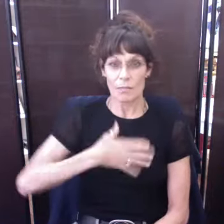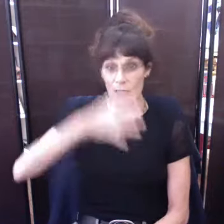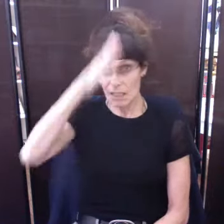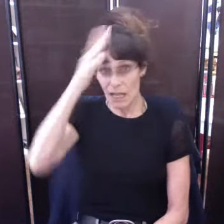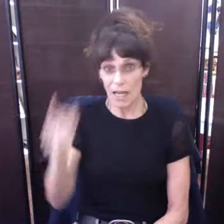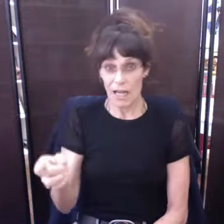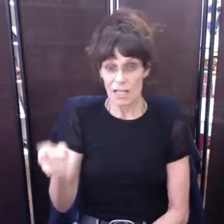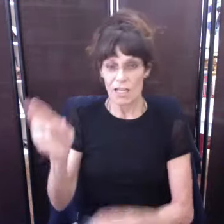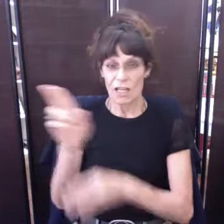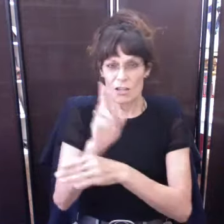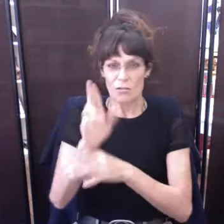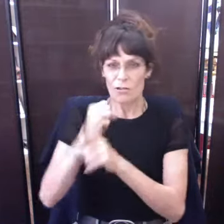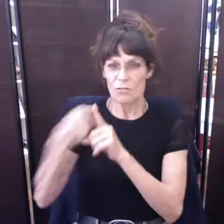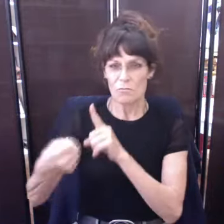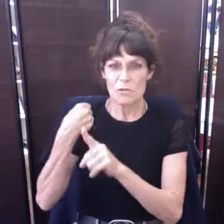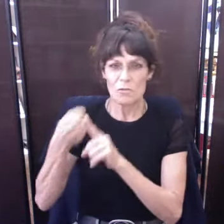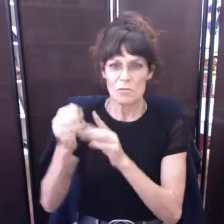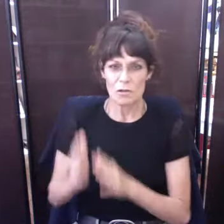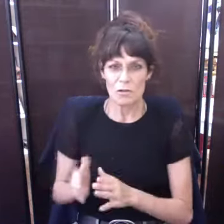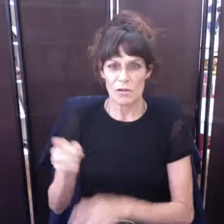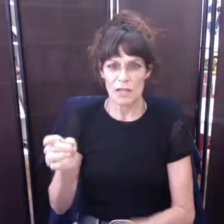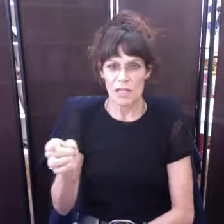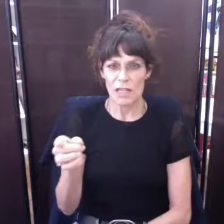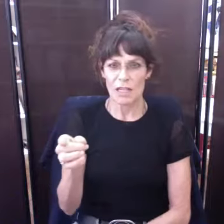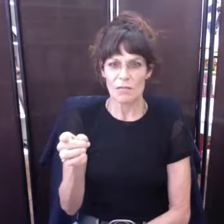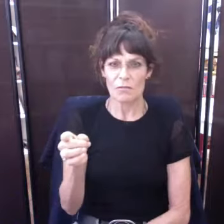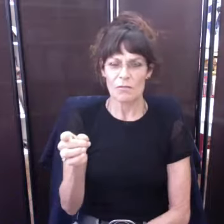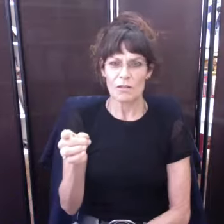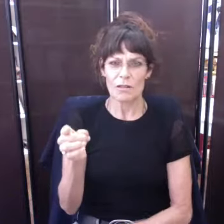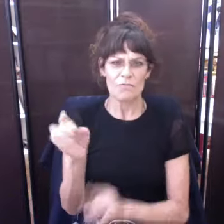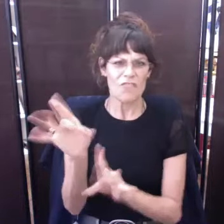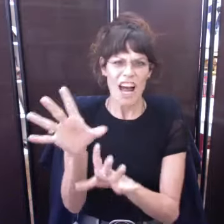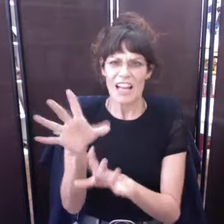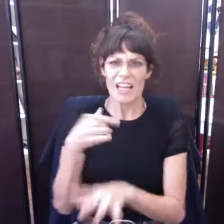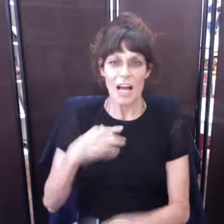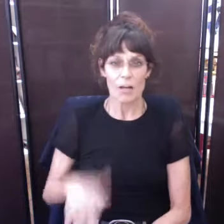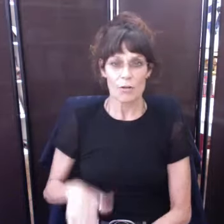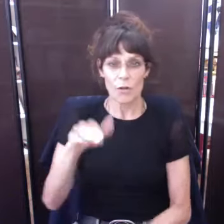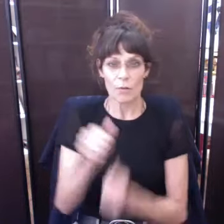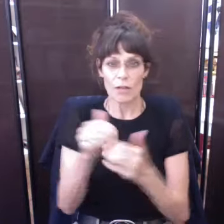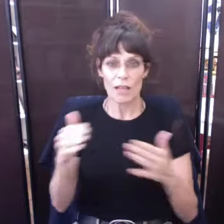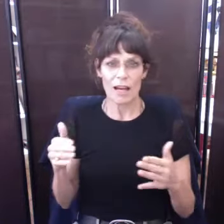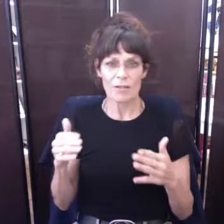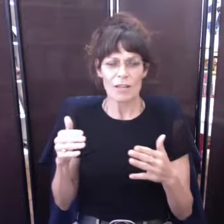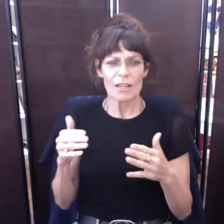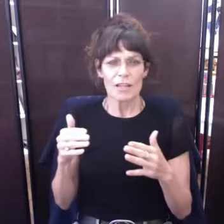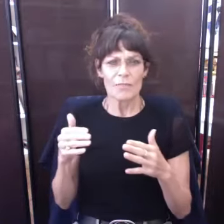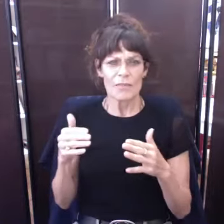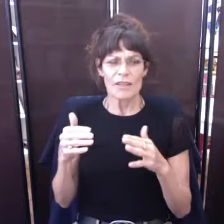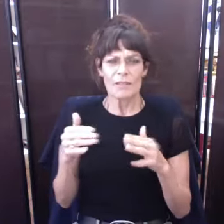and abuser, and he was very, very violent. I grew up without having a childhood, so I grew up super fast.